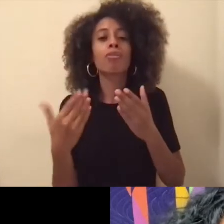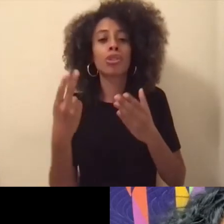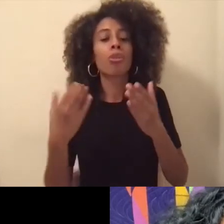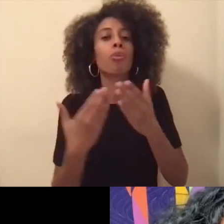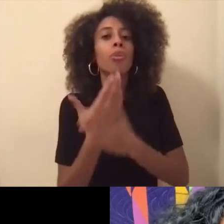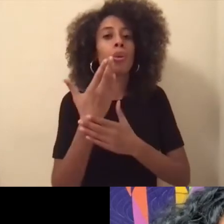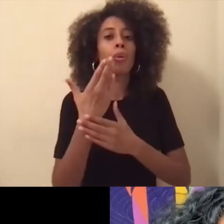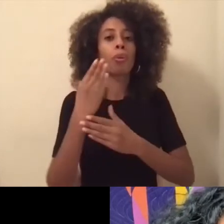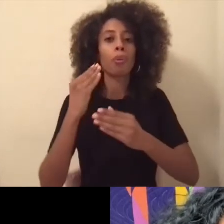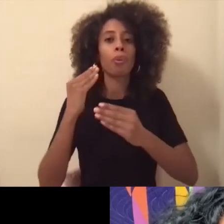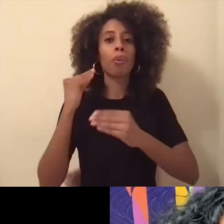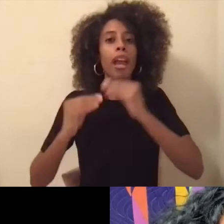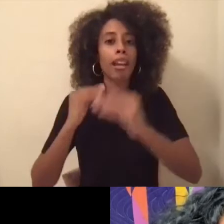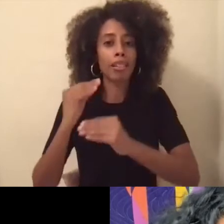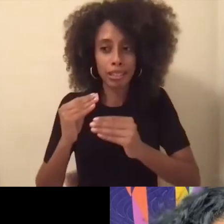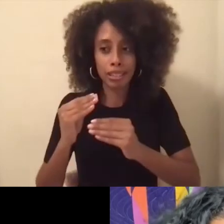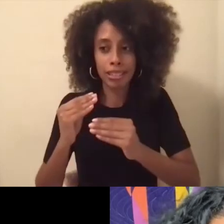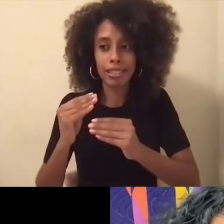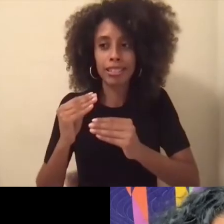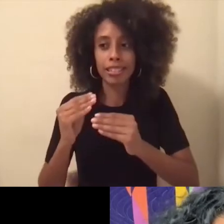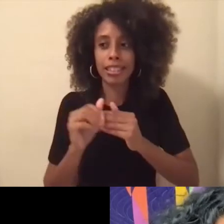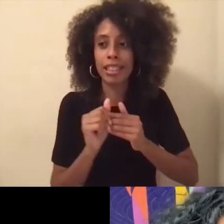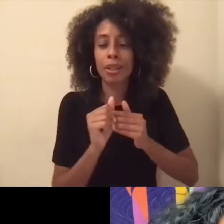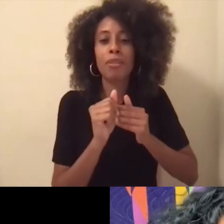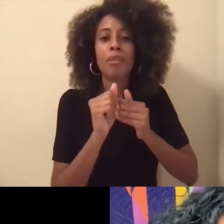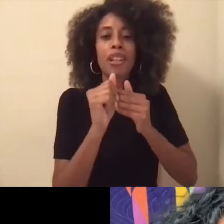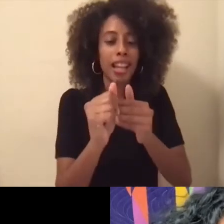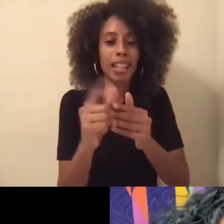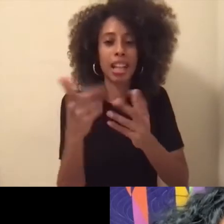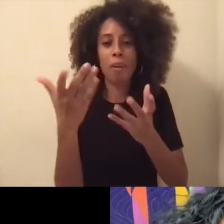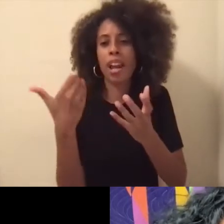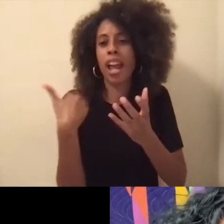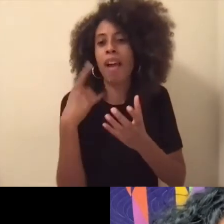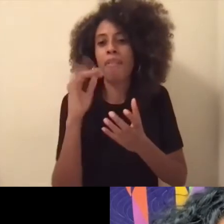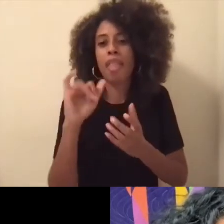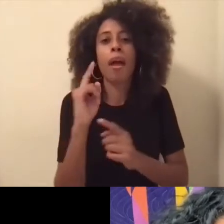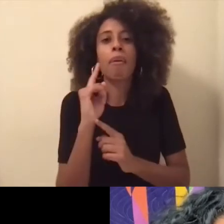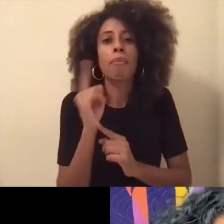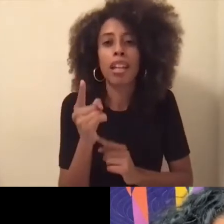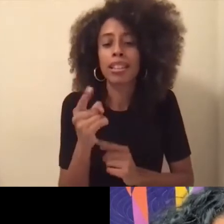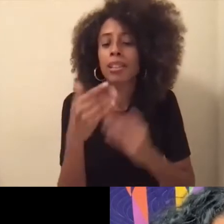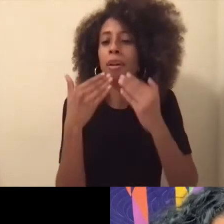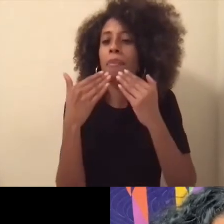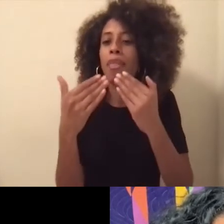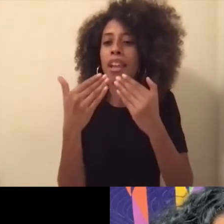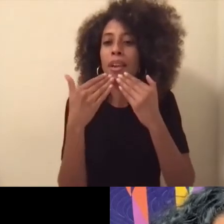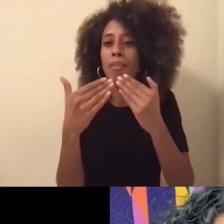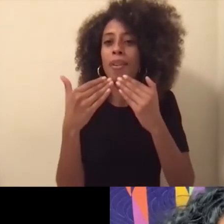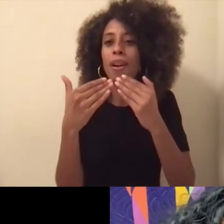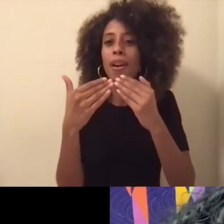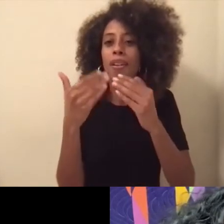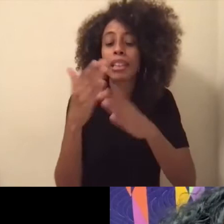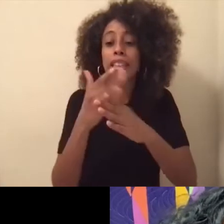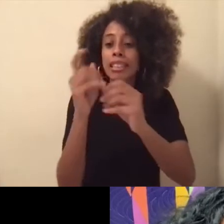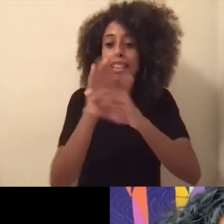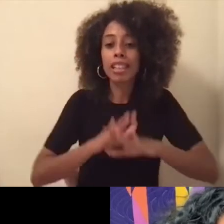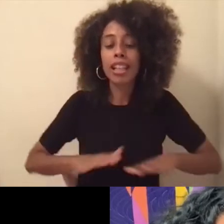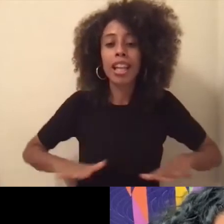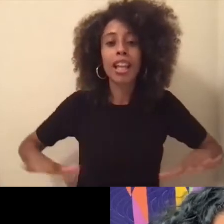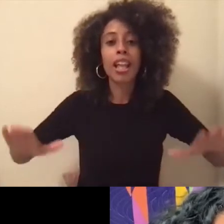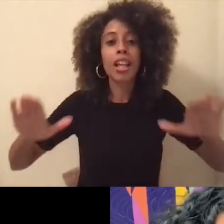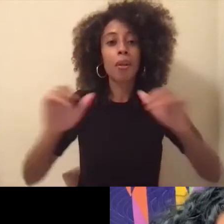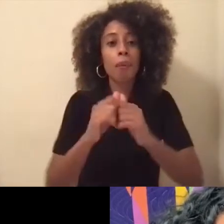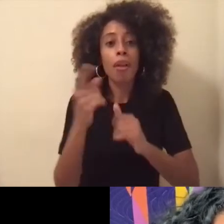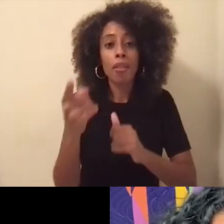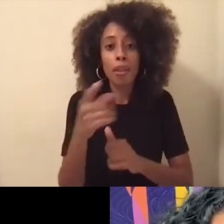have that moment. I also, of course, I'm so thankful to share space with you, Vanessa, tonight, but also